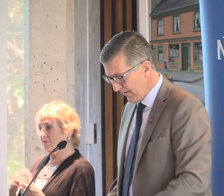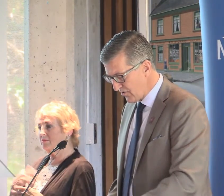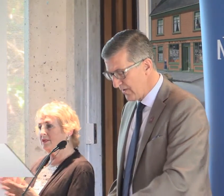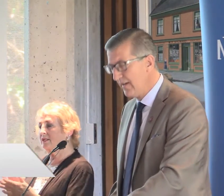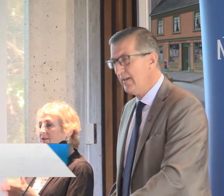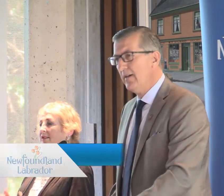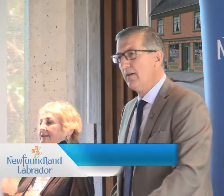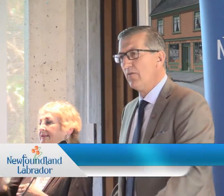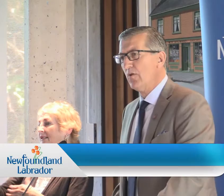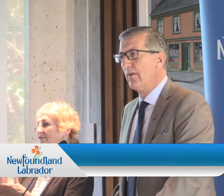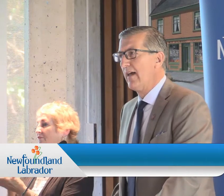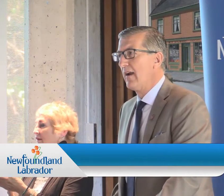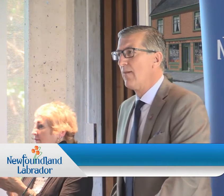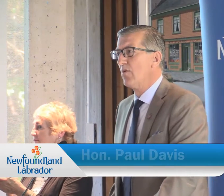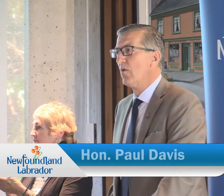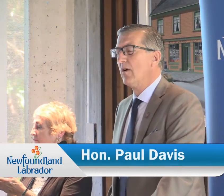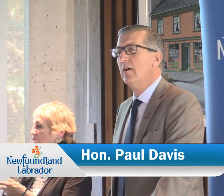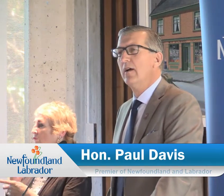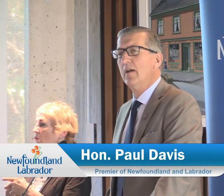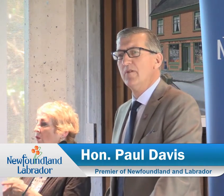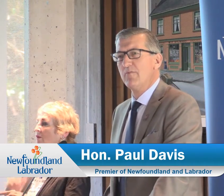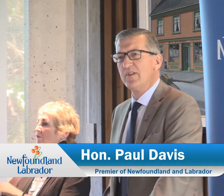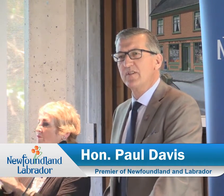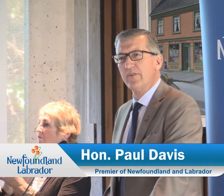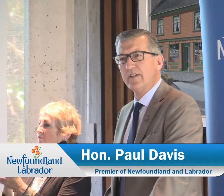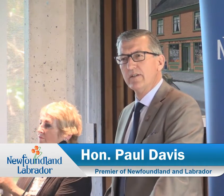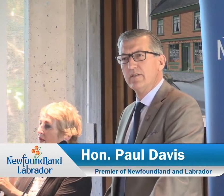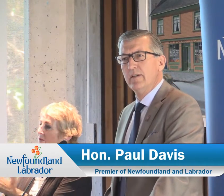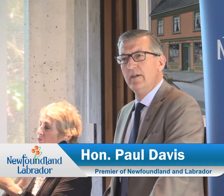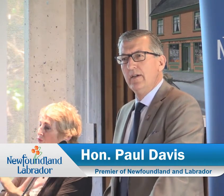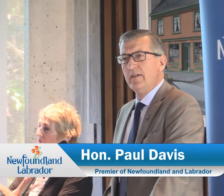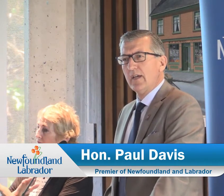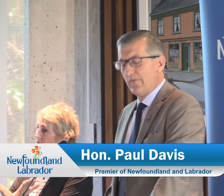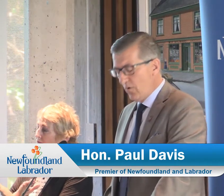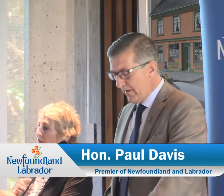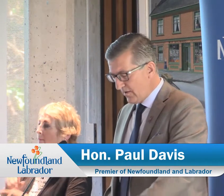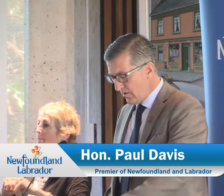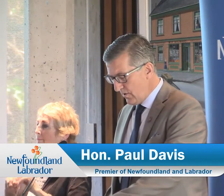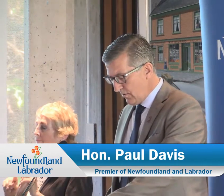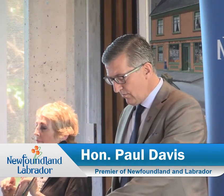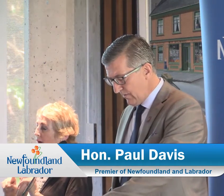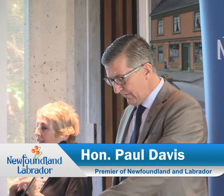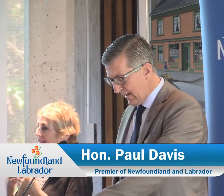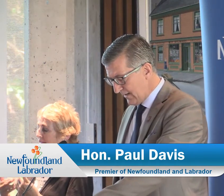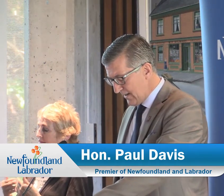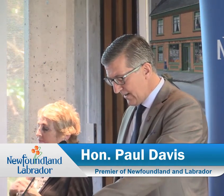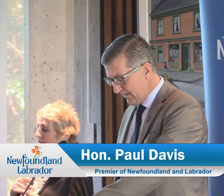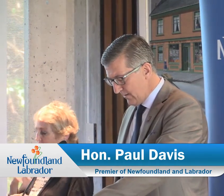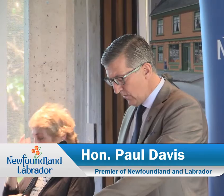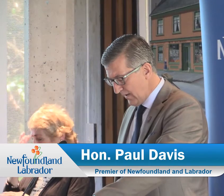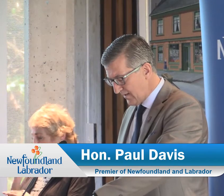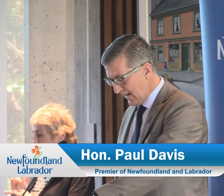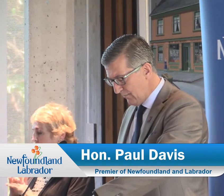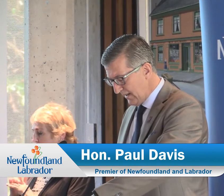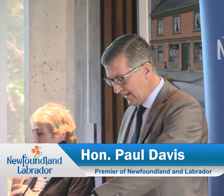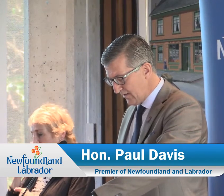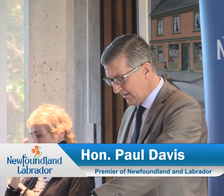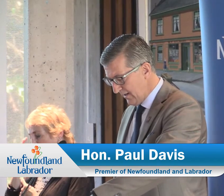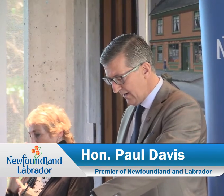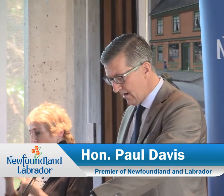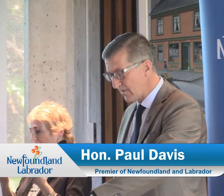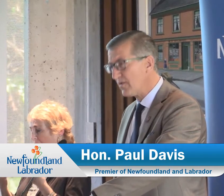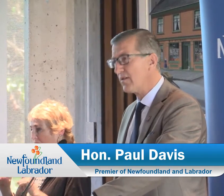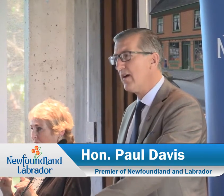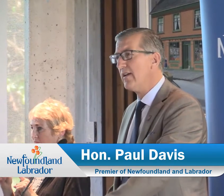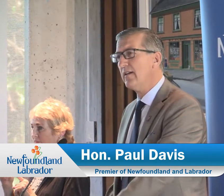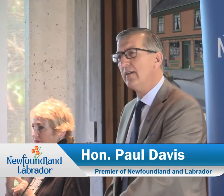violence prevention for Newfoundland and Labrador, I'd be remiss if I didn't take a few minutes to reflect on what's taken place